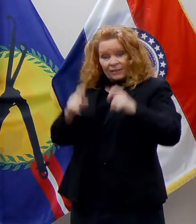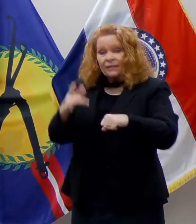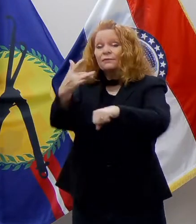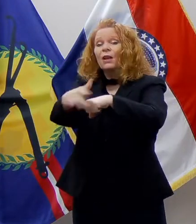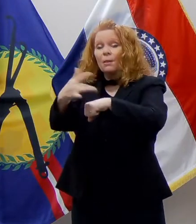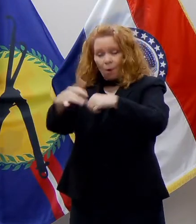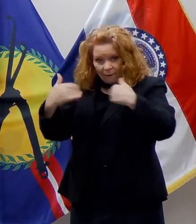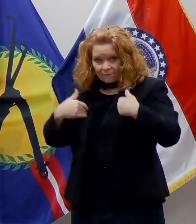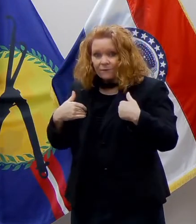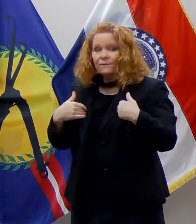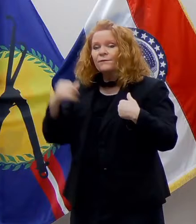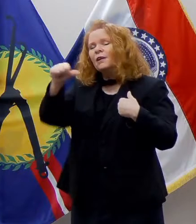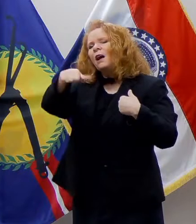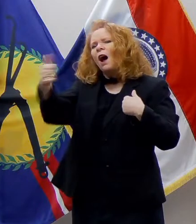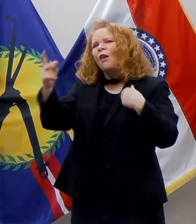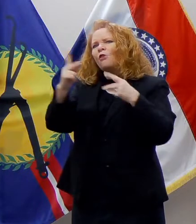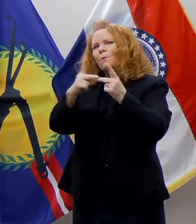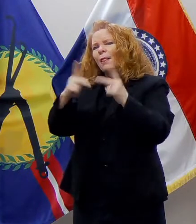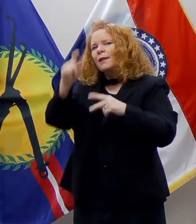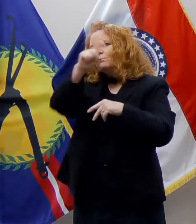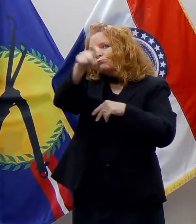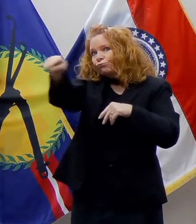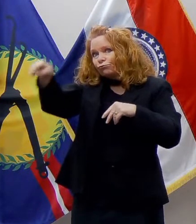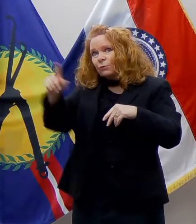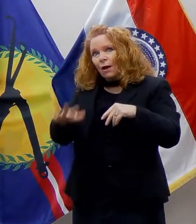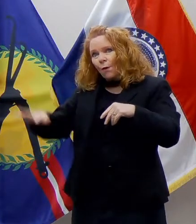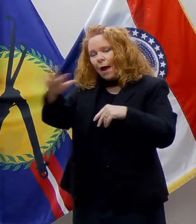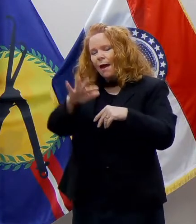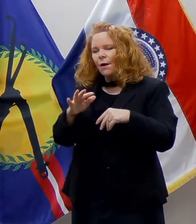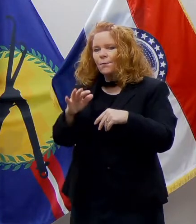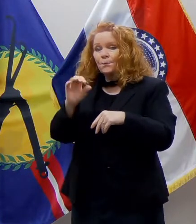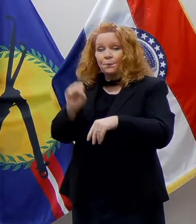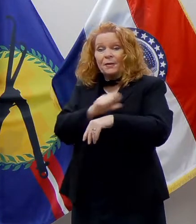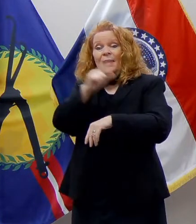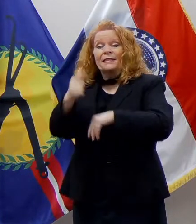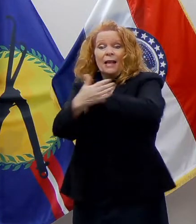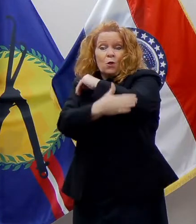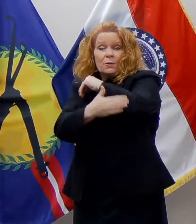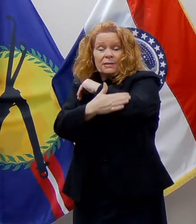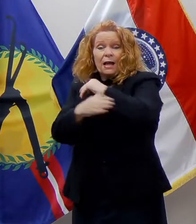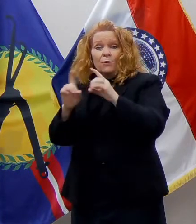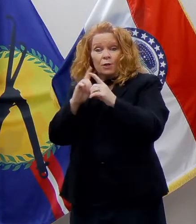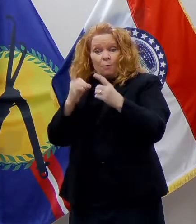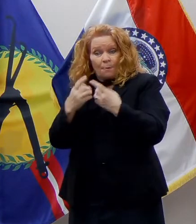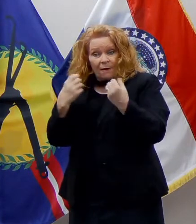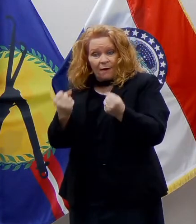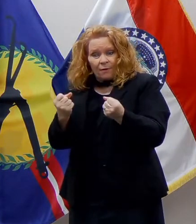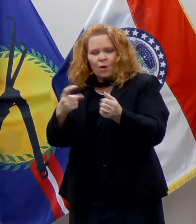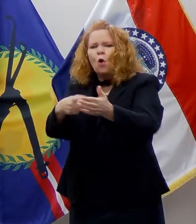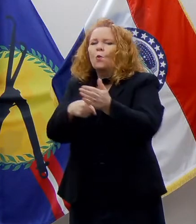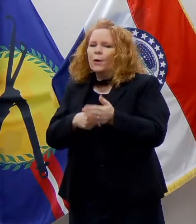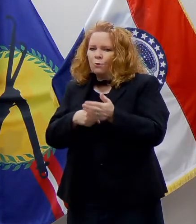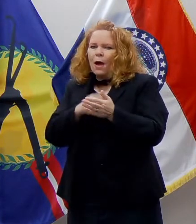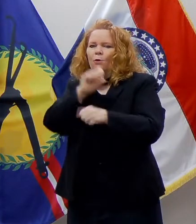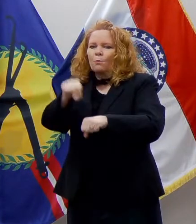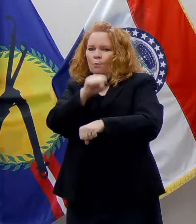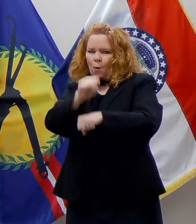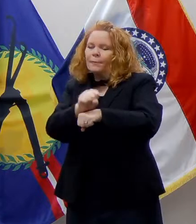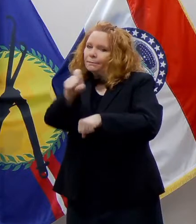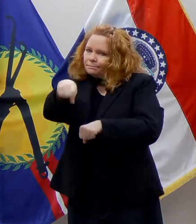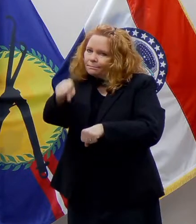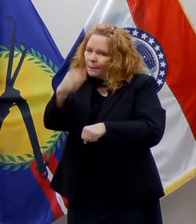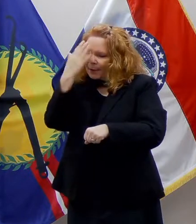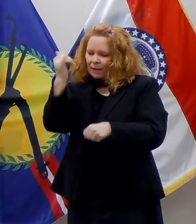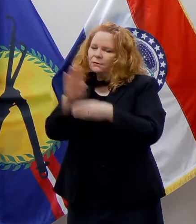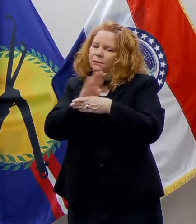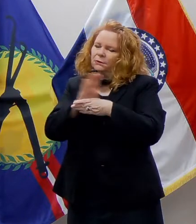testing sites in the community. For the St. Louis County Department of Public Health, if you want to get a test, you have to make an appointment because demand is so high,